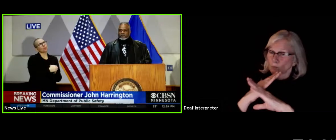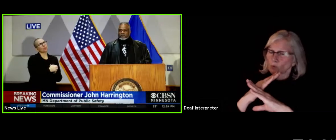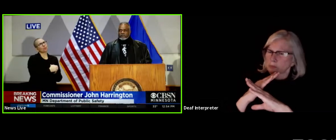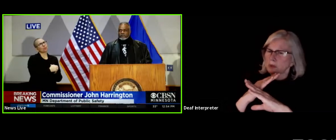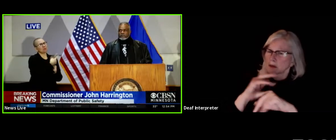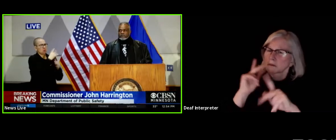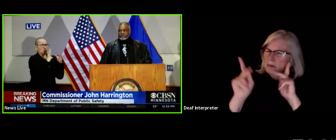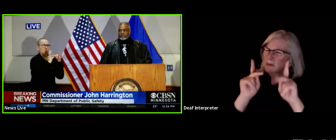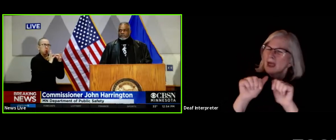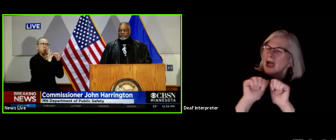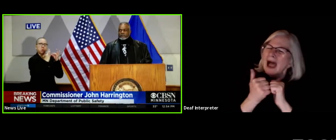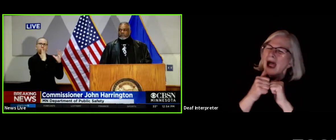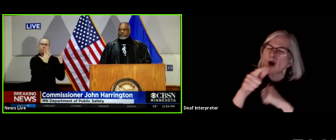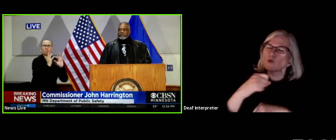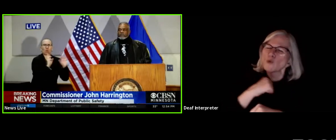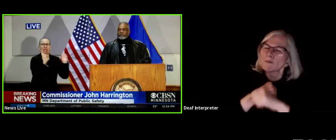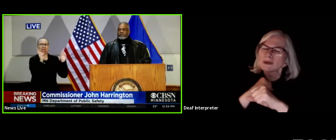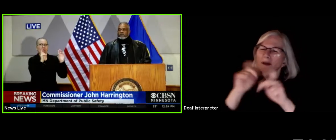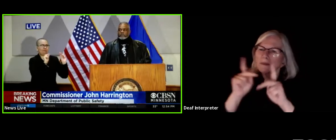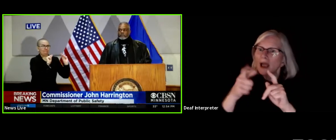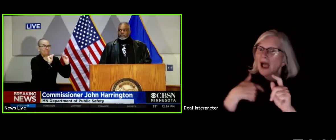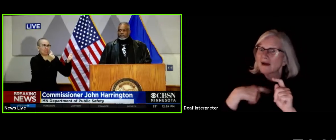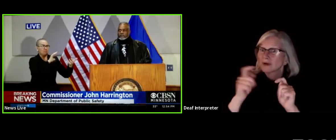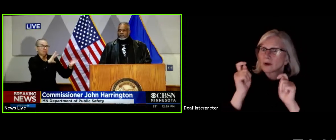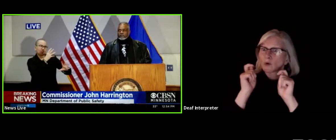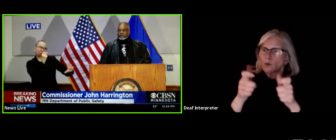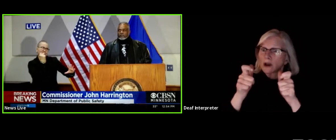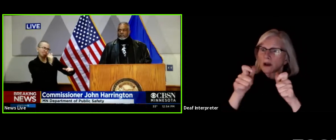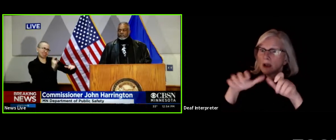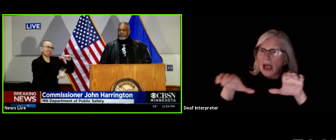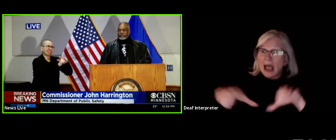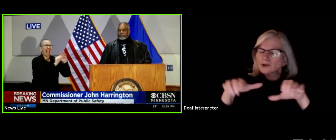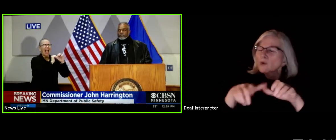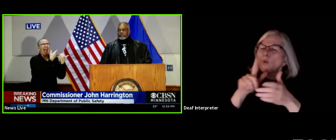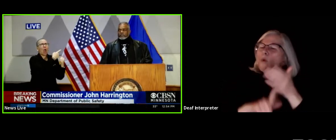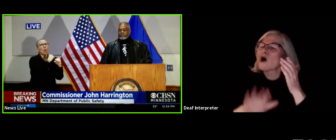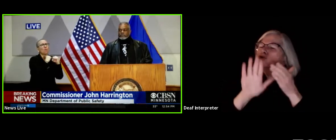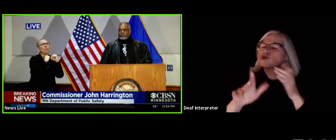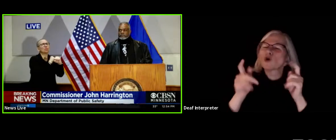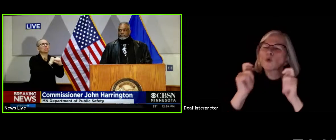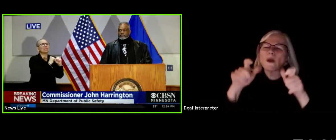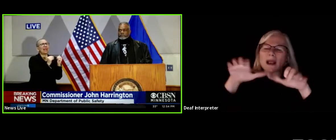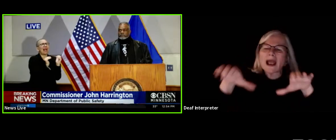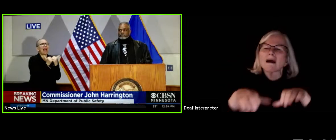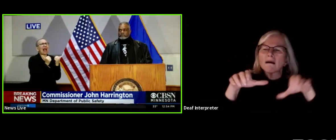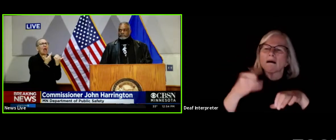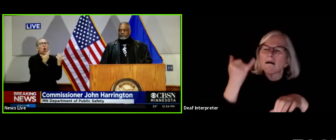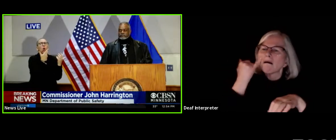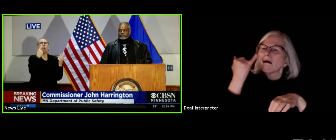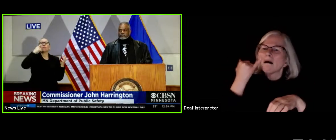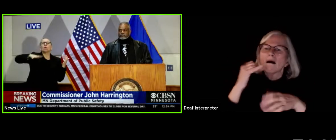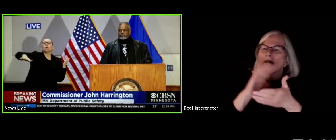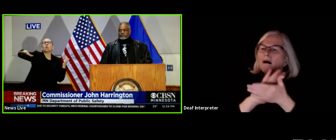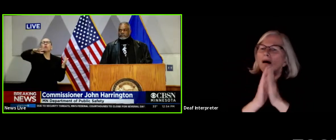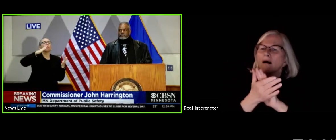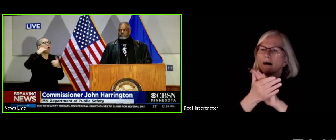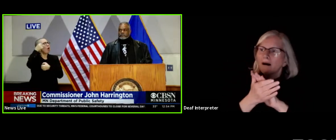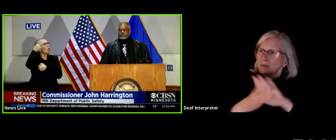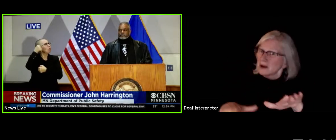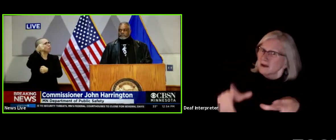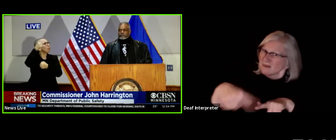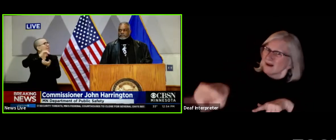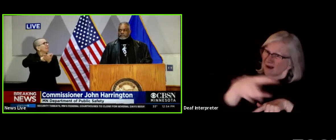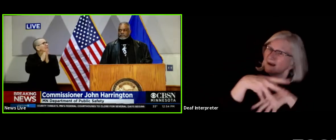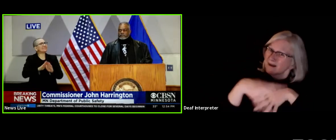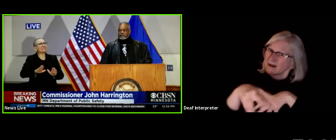any violence that might break out. How do you protect the peaceful demonstrators among violent people? Because we know that in past situations